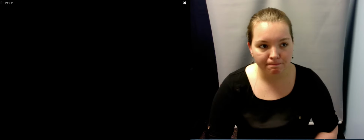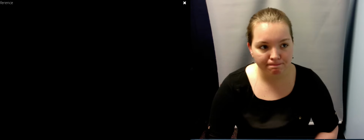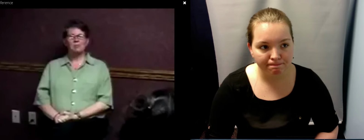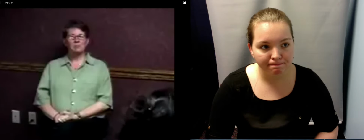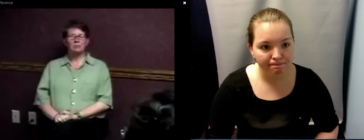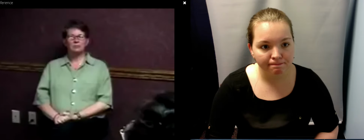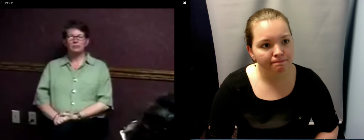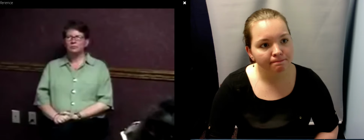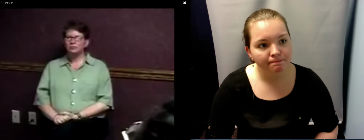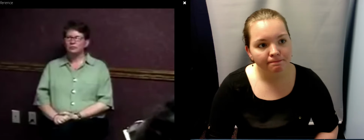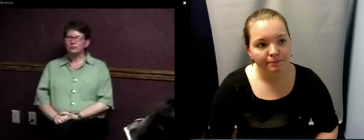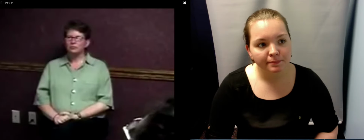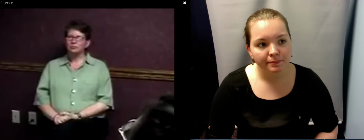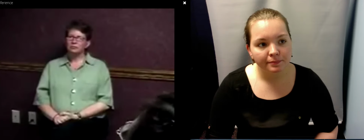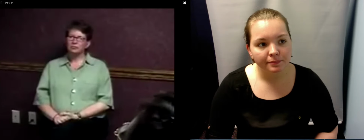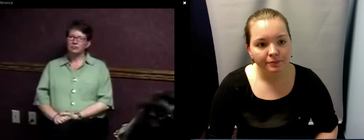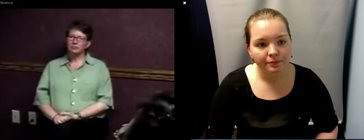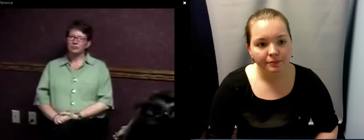that?